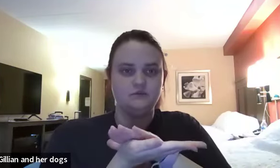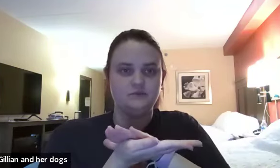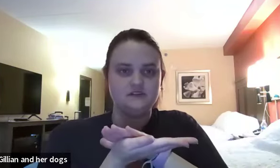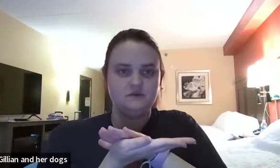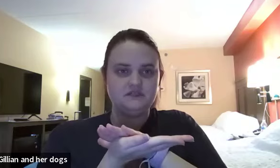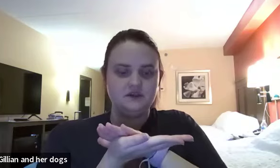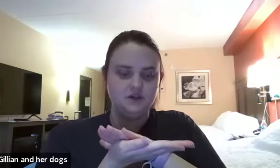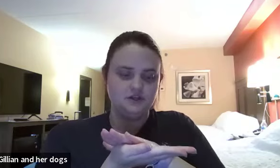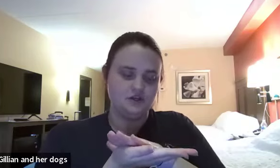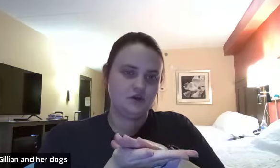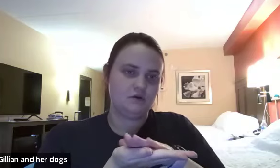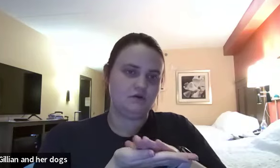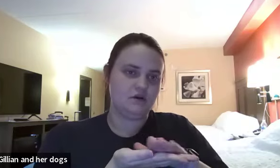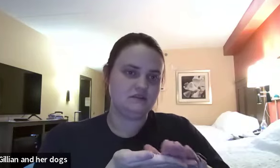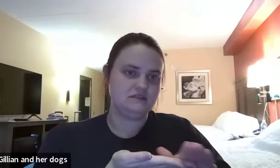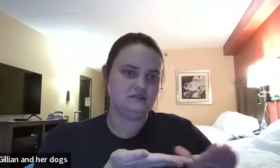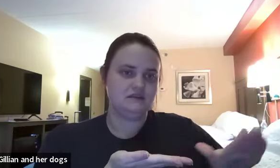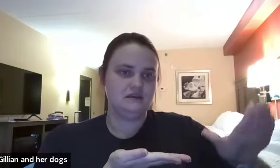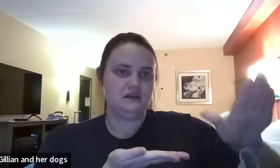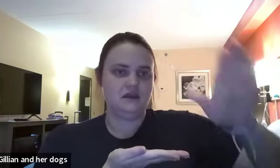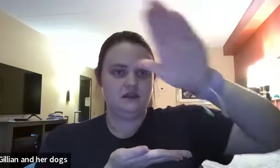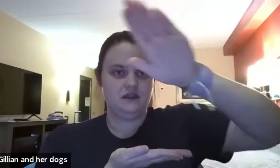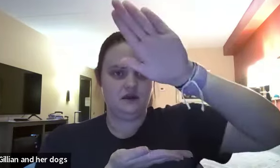bit more sideways. You're gonna go across and then up.